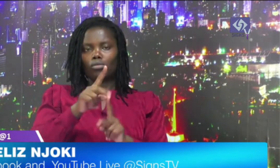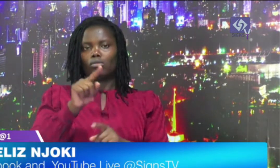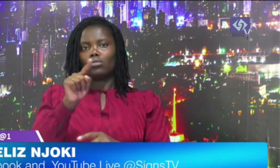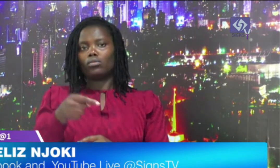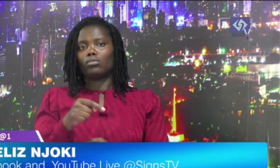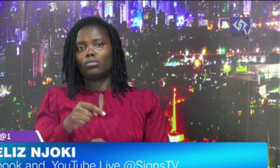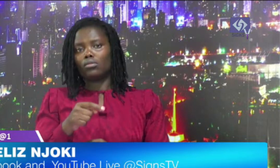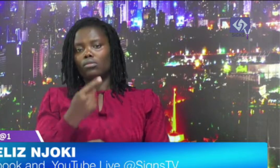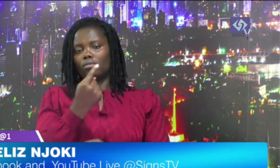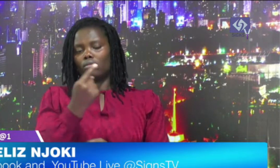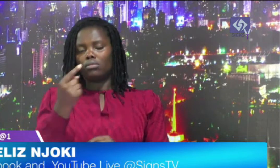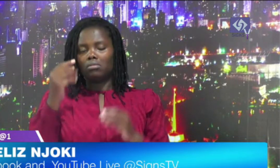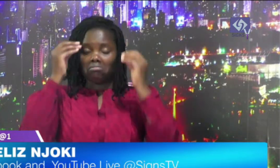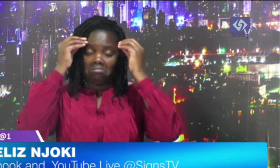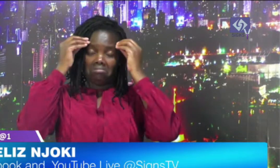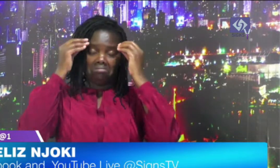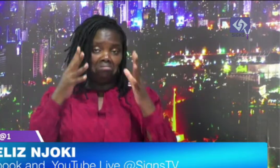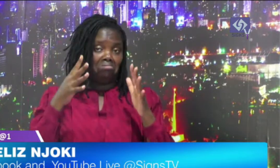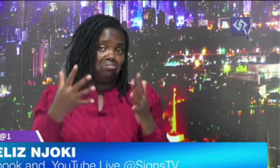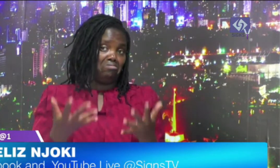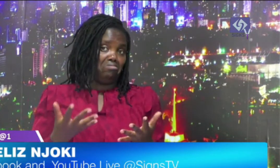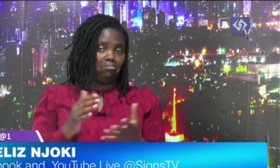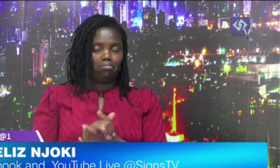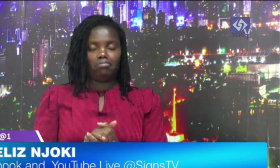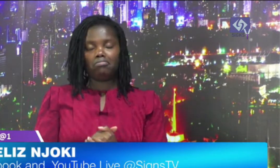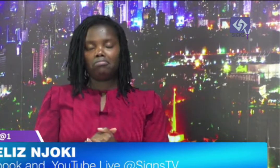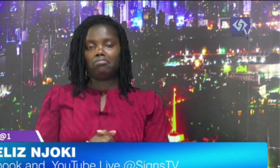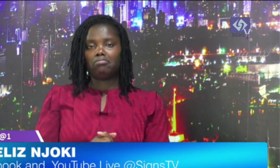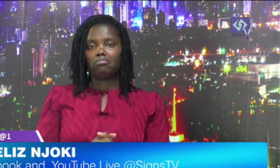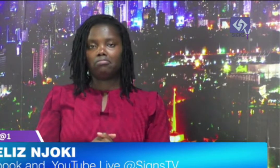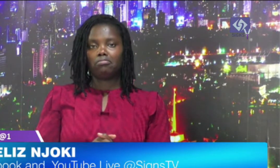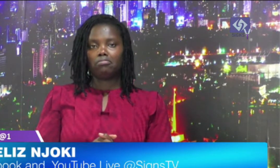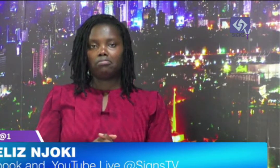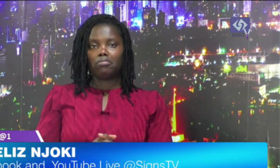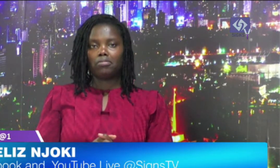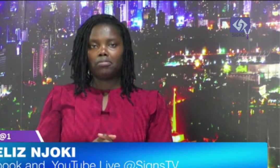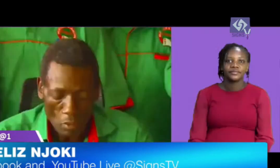to 22,000 shillings per learner.